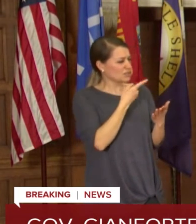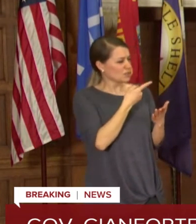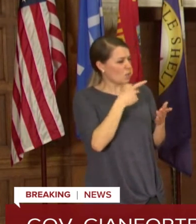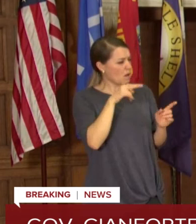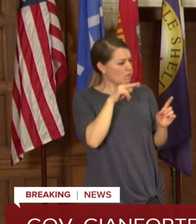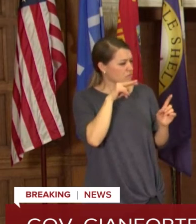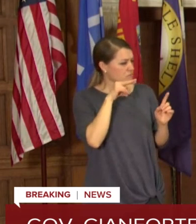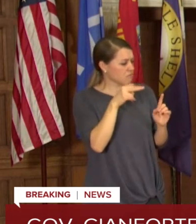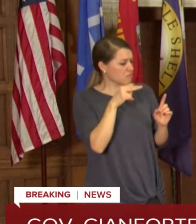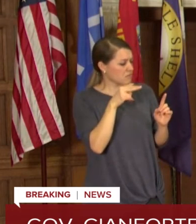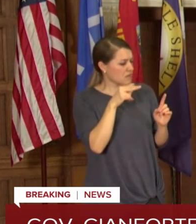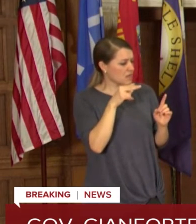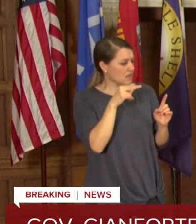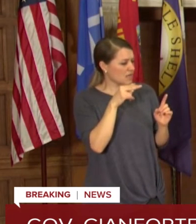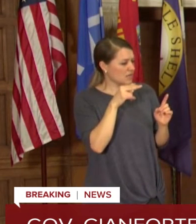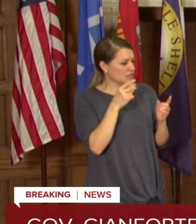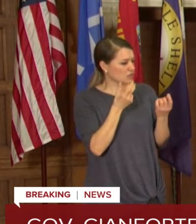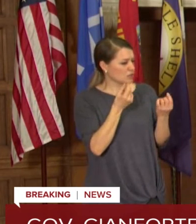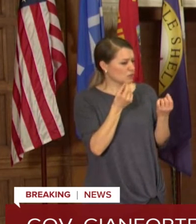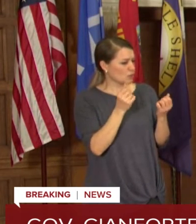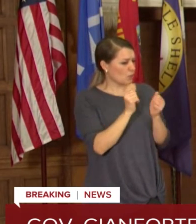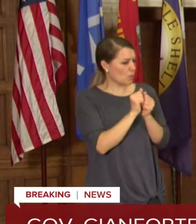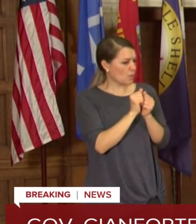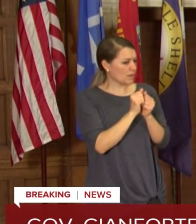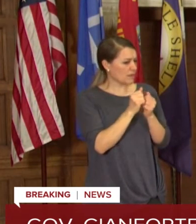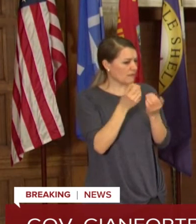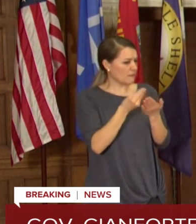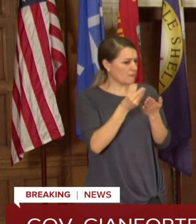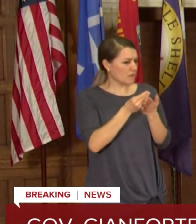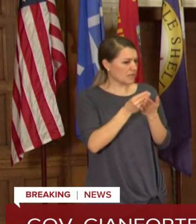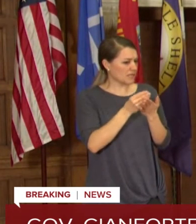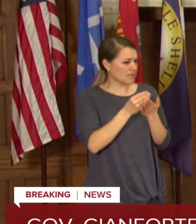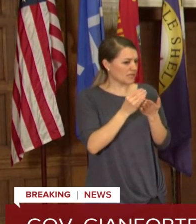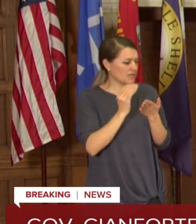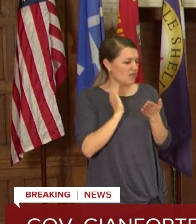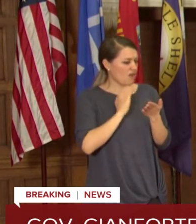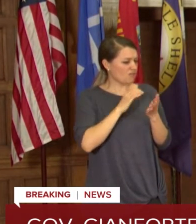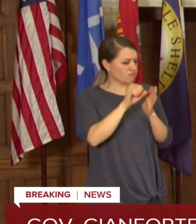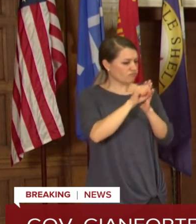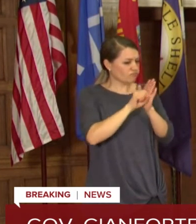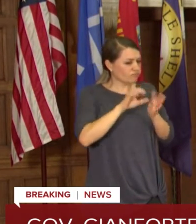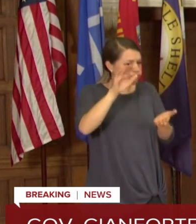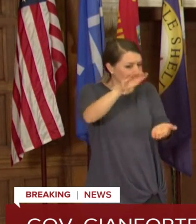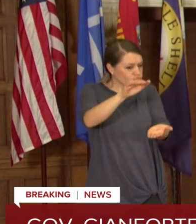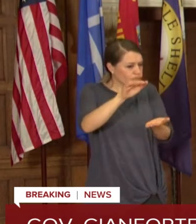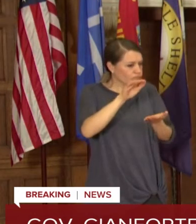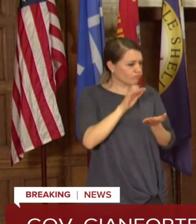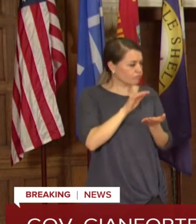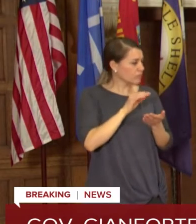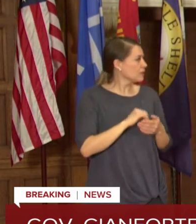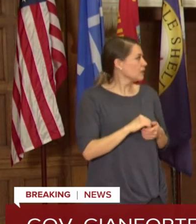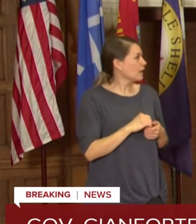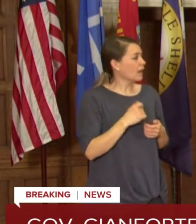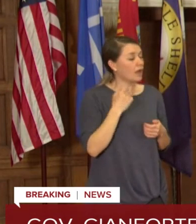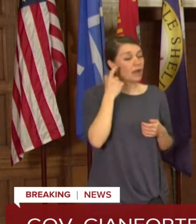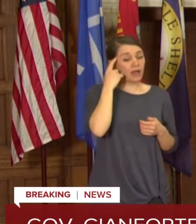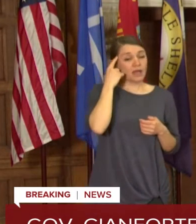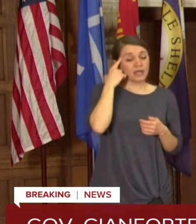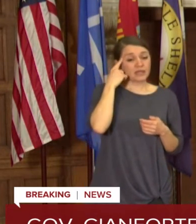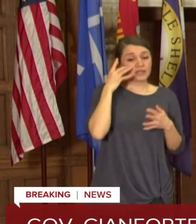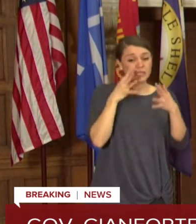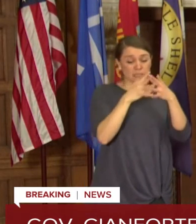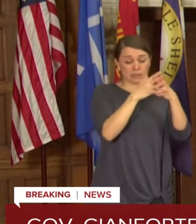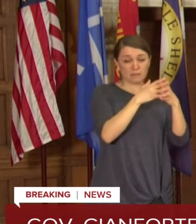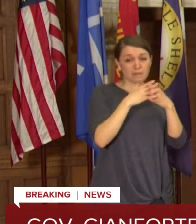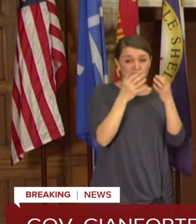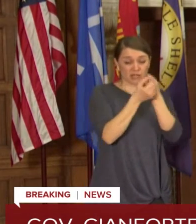money that's going to be coming into the state in light of the fact that you've been critical of how the bill as a whole was put together? Yeah, I think this American